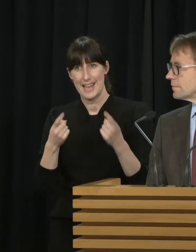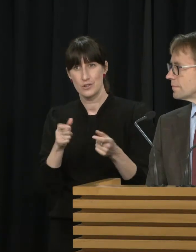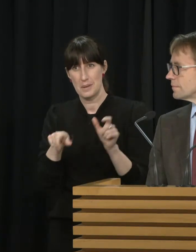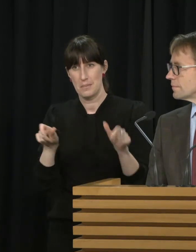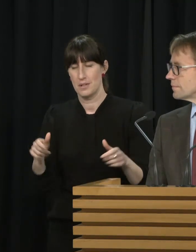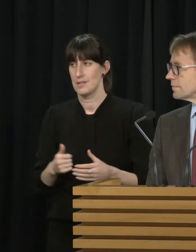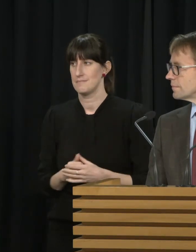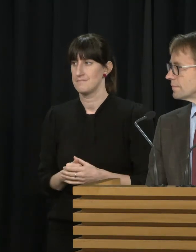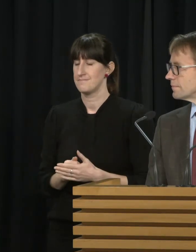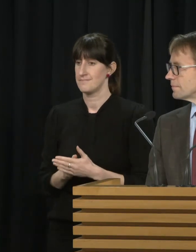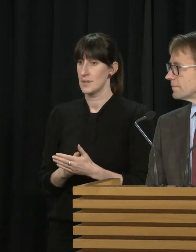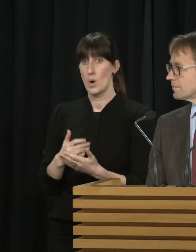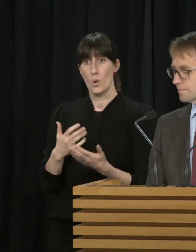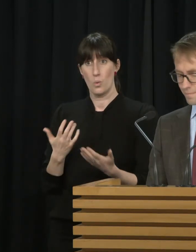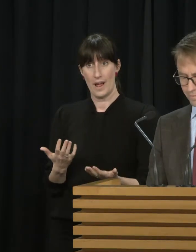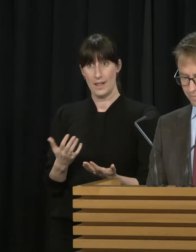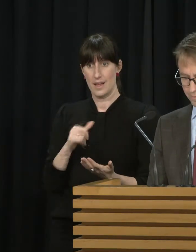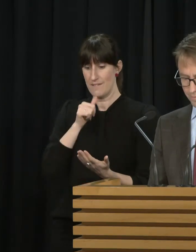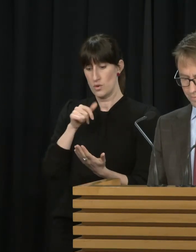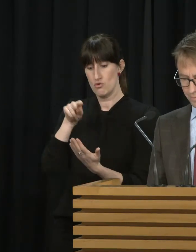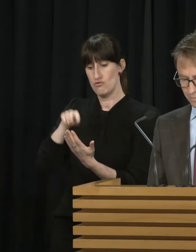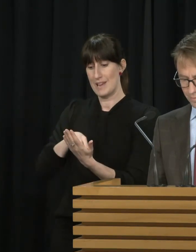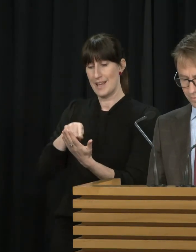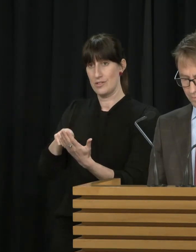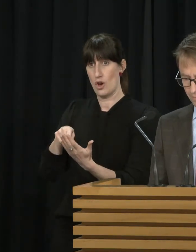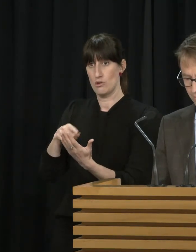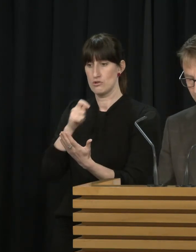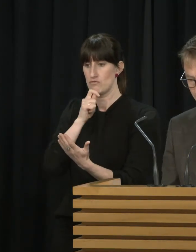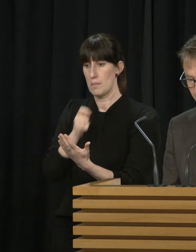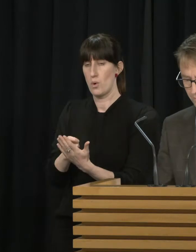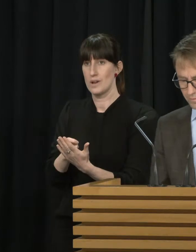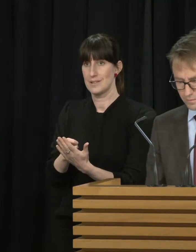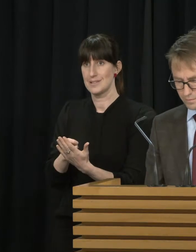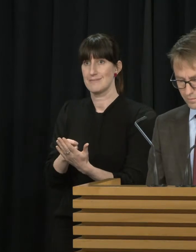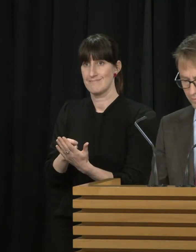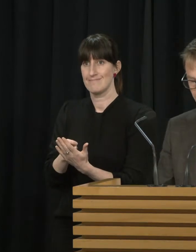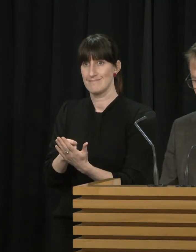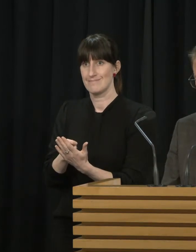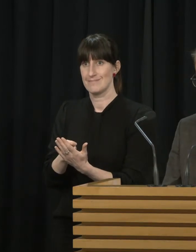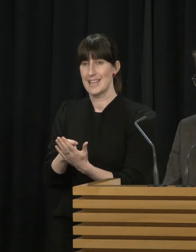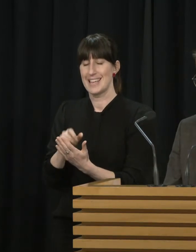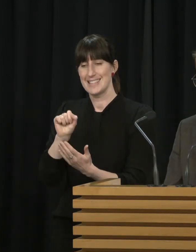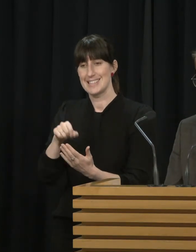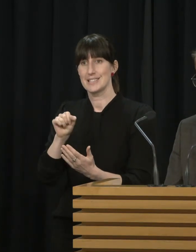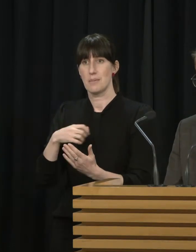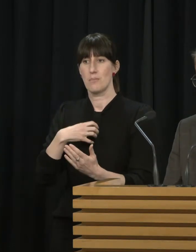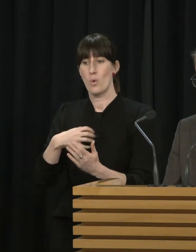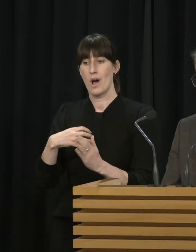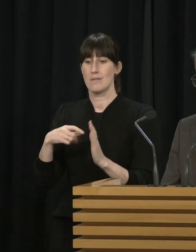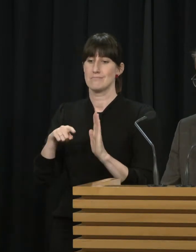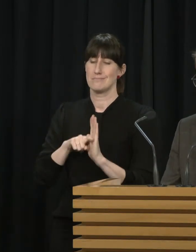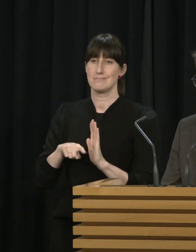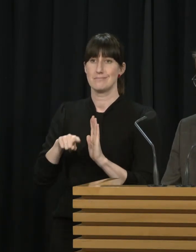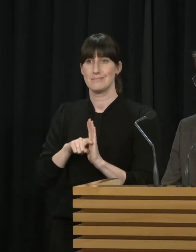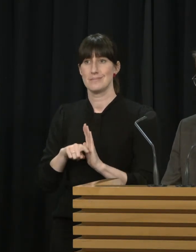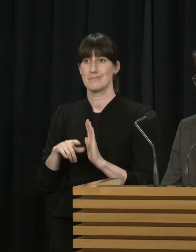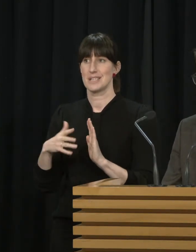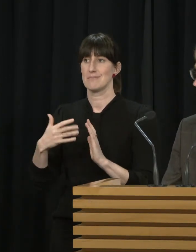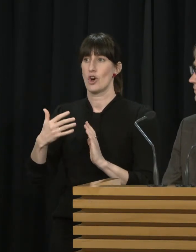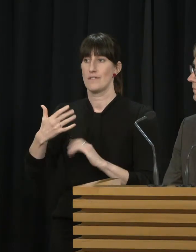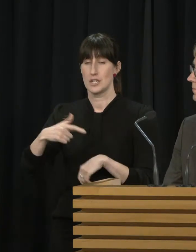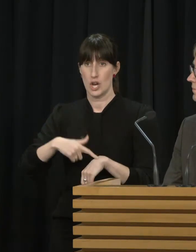actually some of that advice, if anything, has become more pessimistic as time has gone on, and it reflects the fact